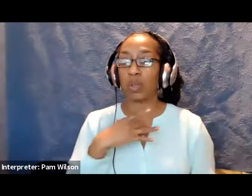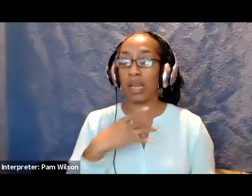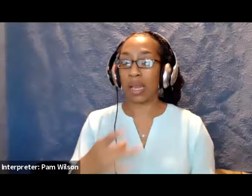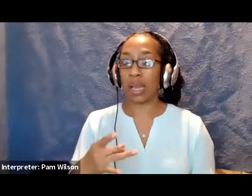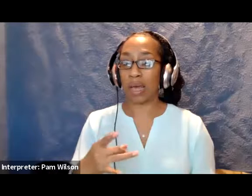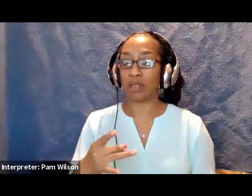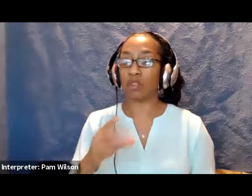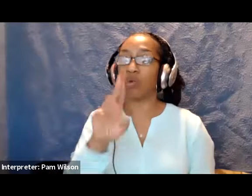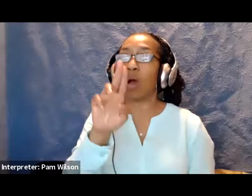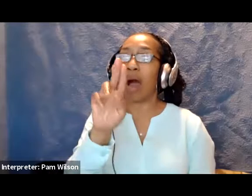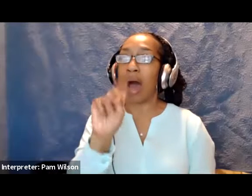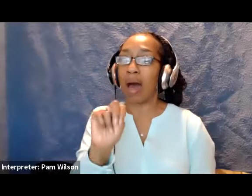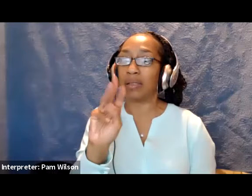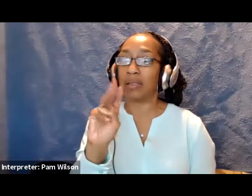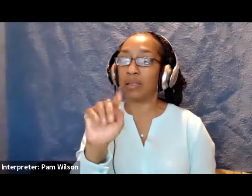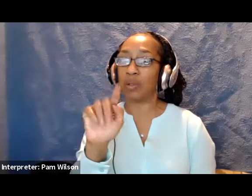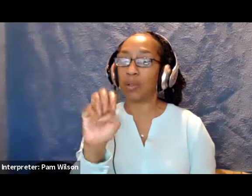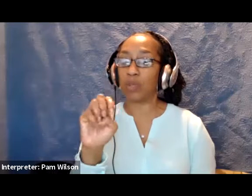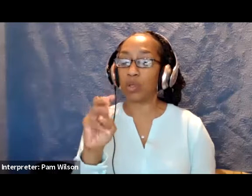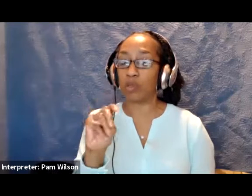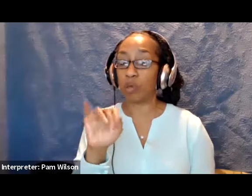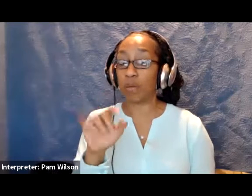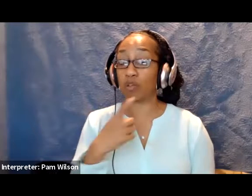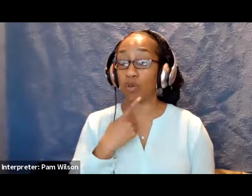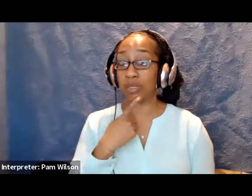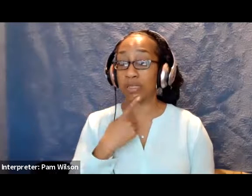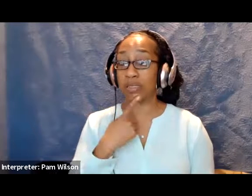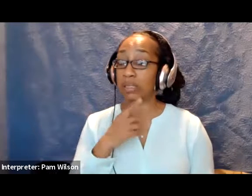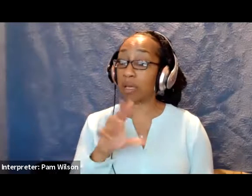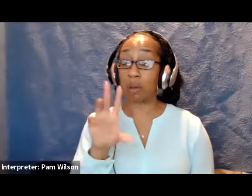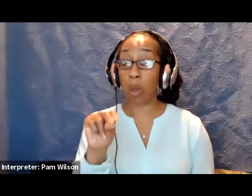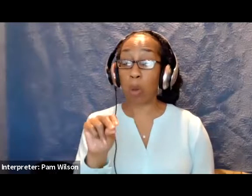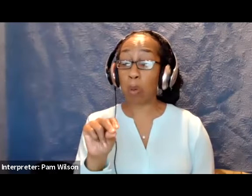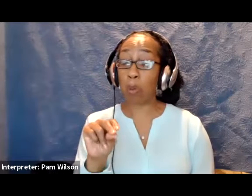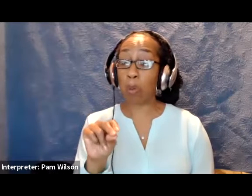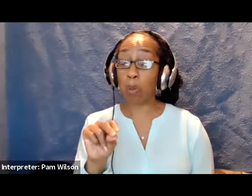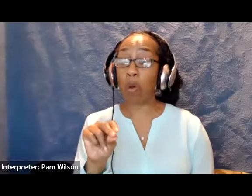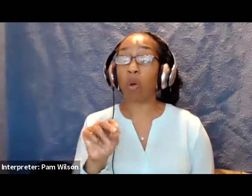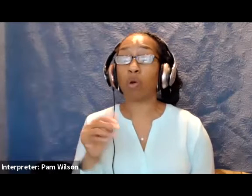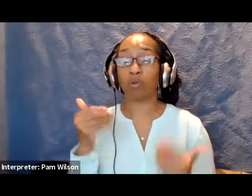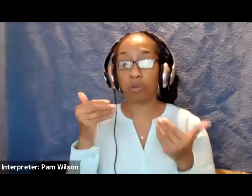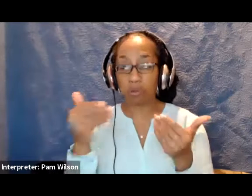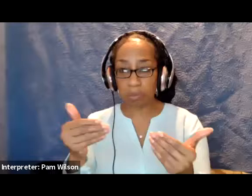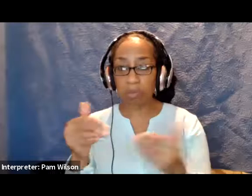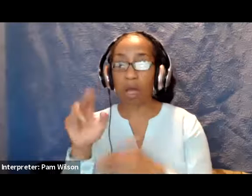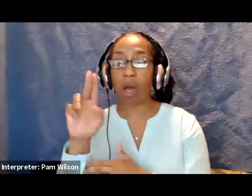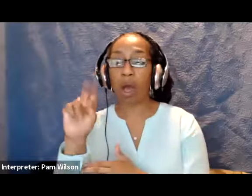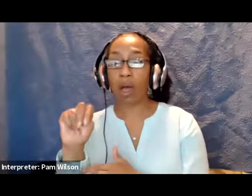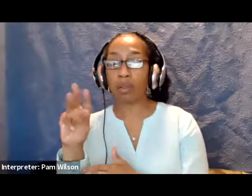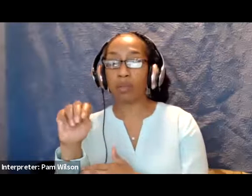right. So you can either say, no, I want to stay muted, or you can unmute yourself.